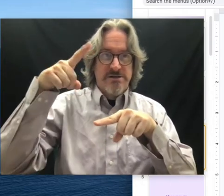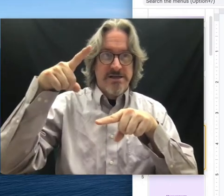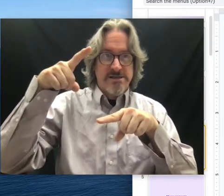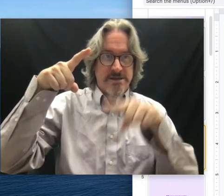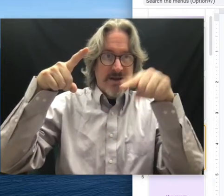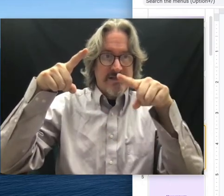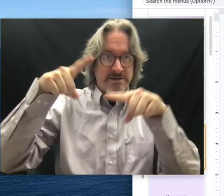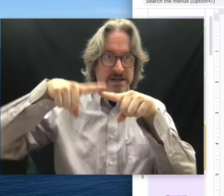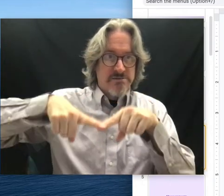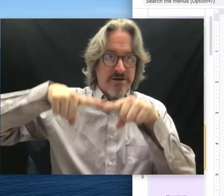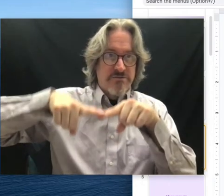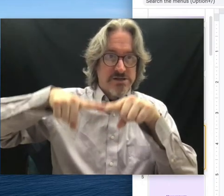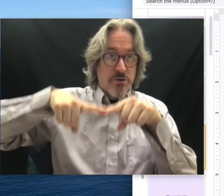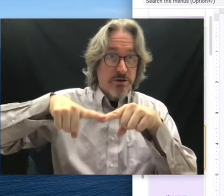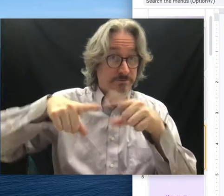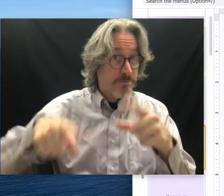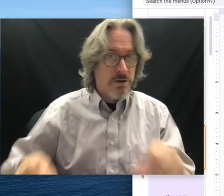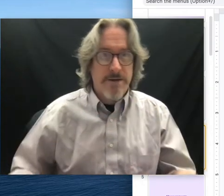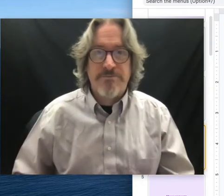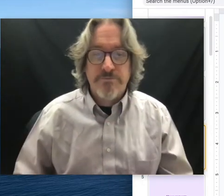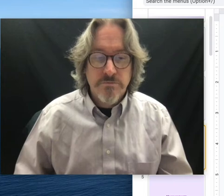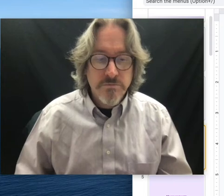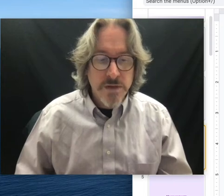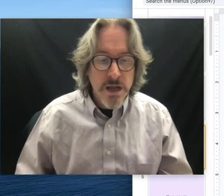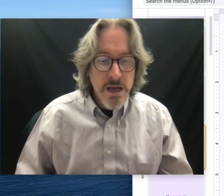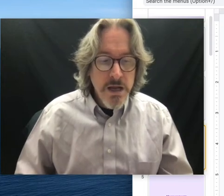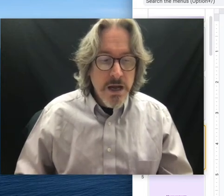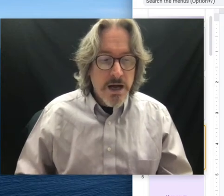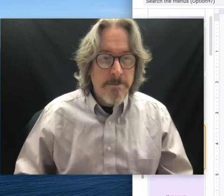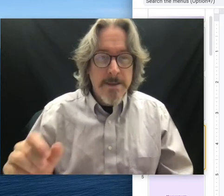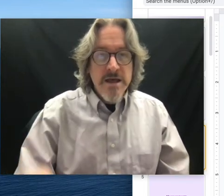Here's this depends on this, right, for support. Okay.